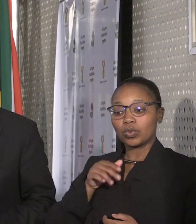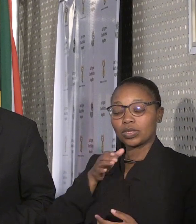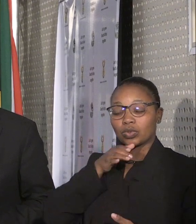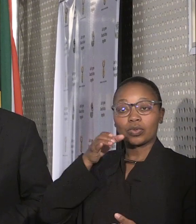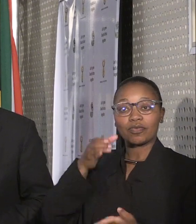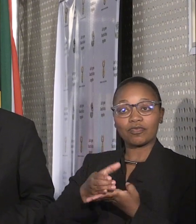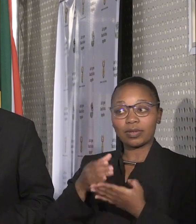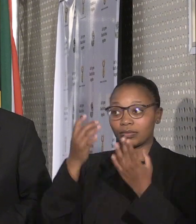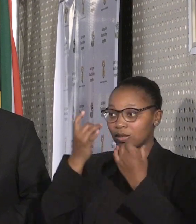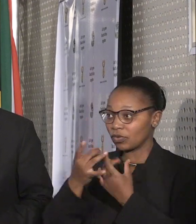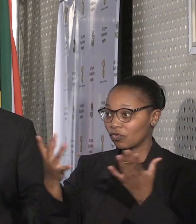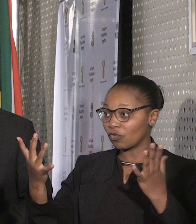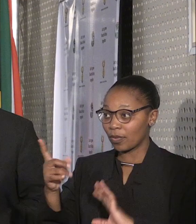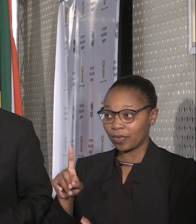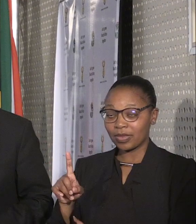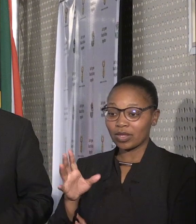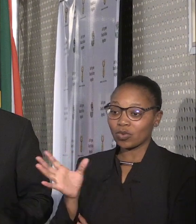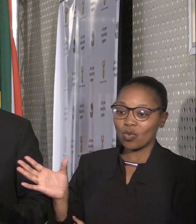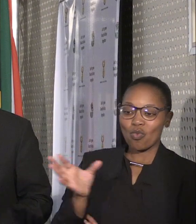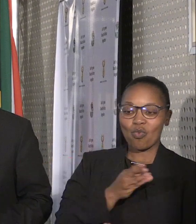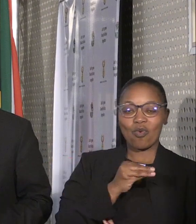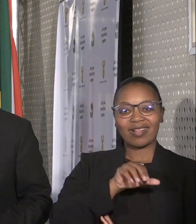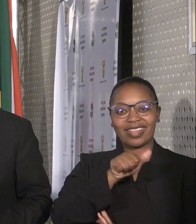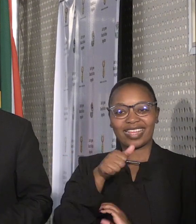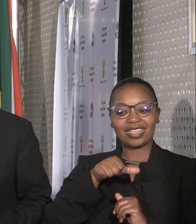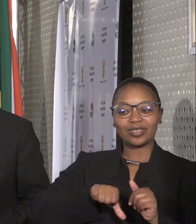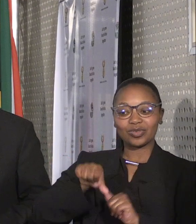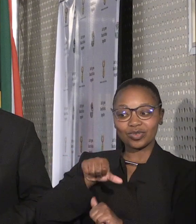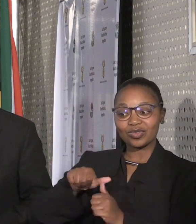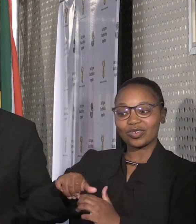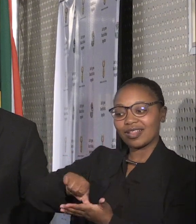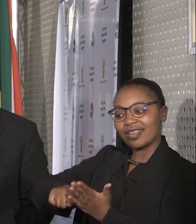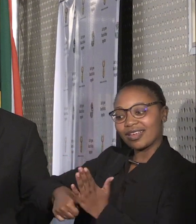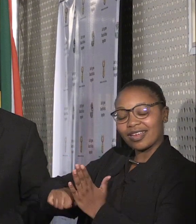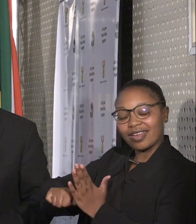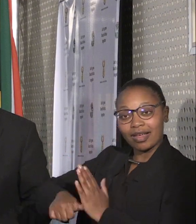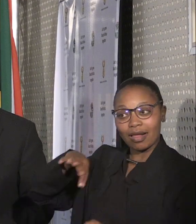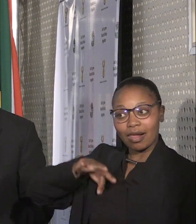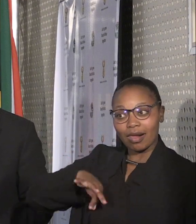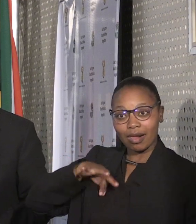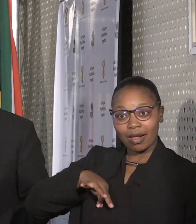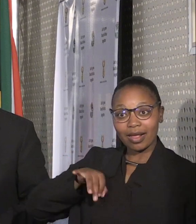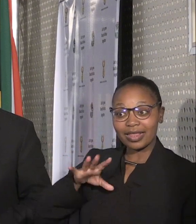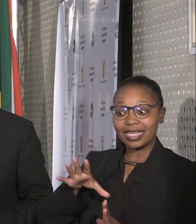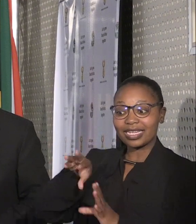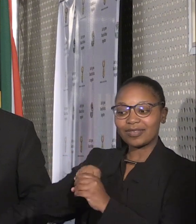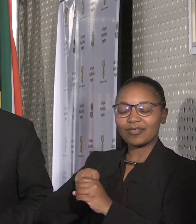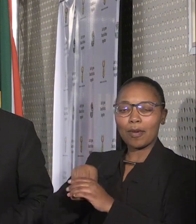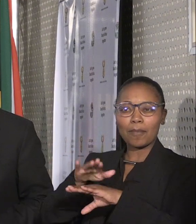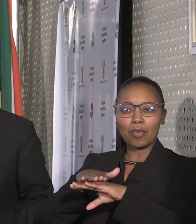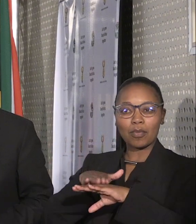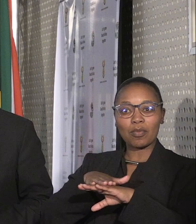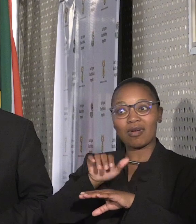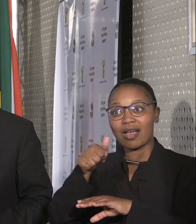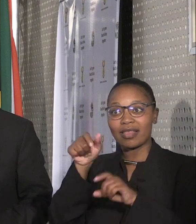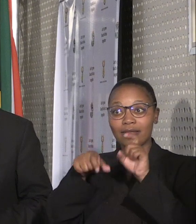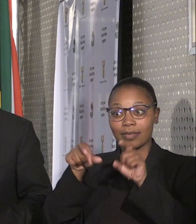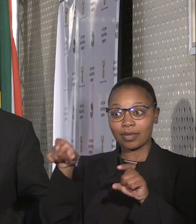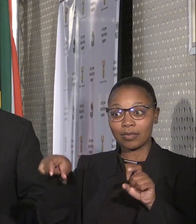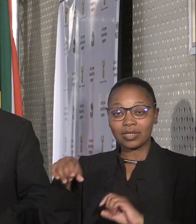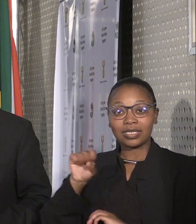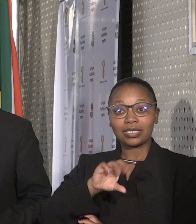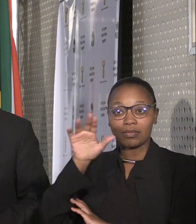the payment of all other social grants, which involves a much bigger clientele number,